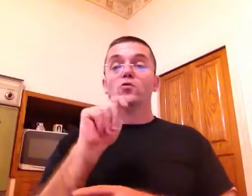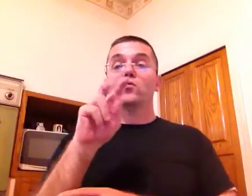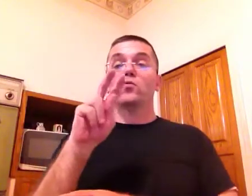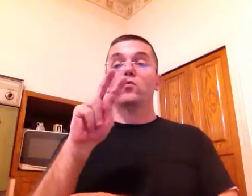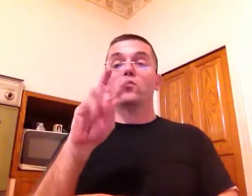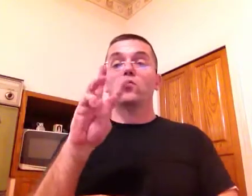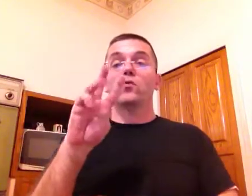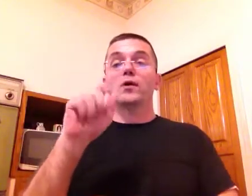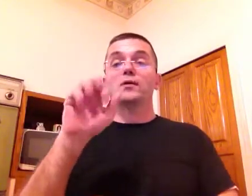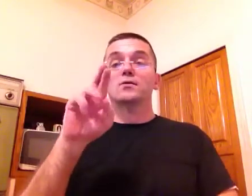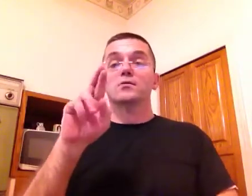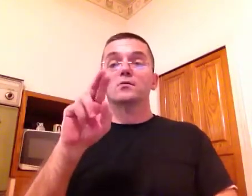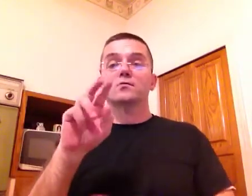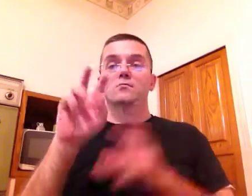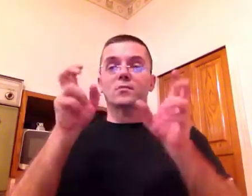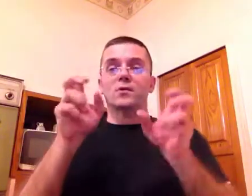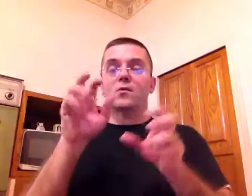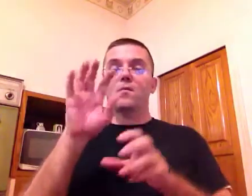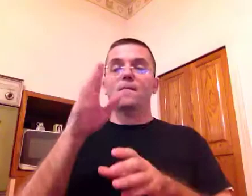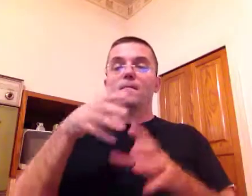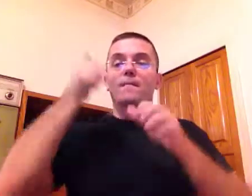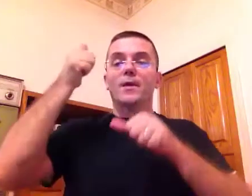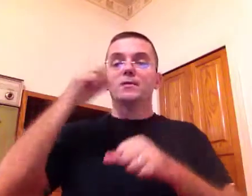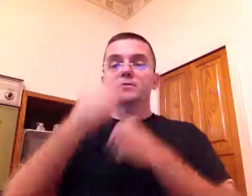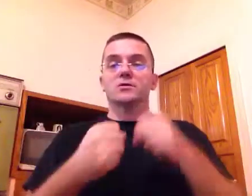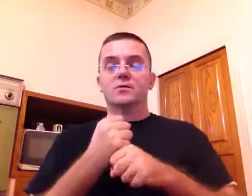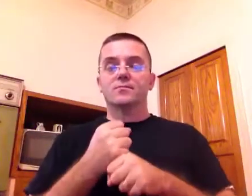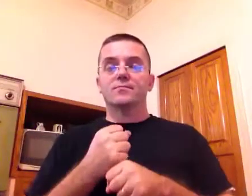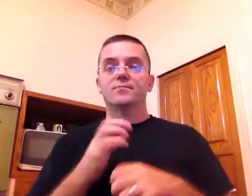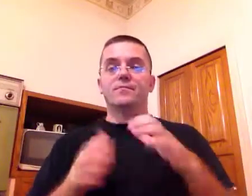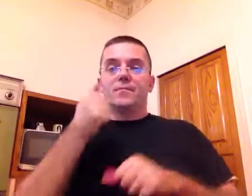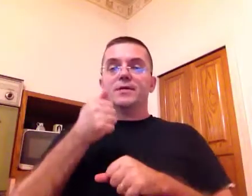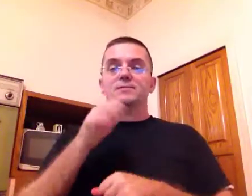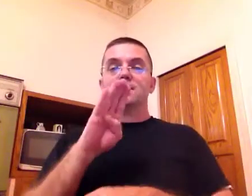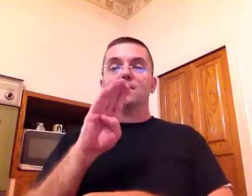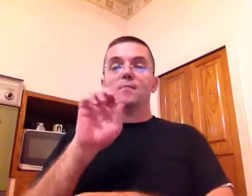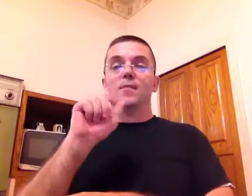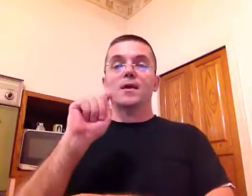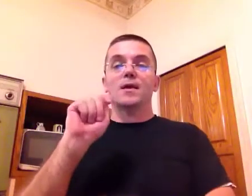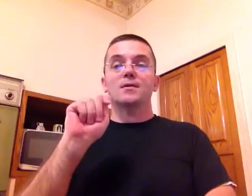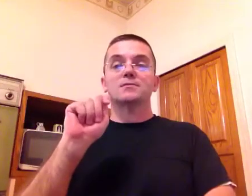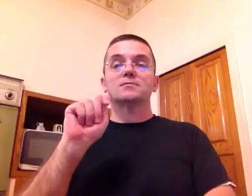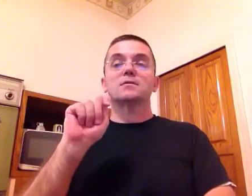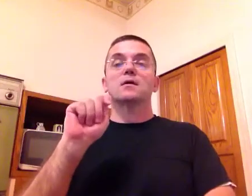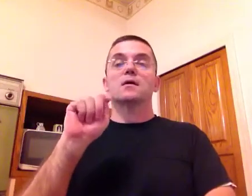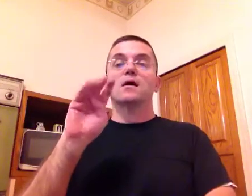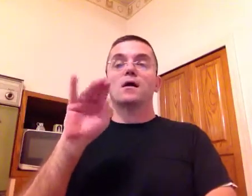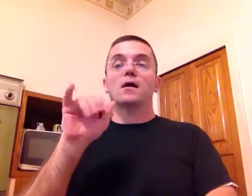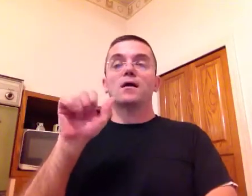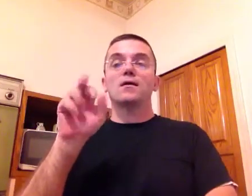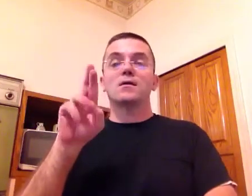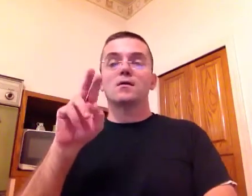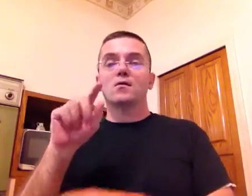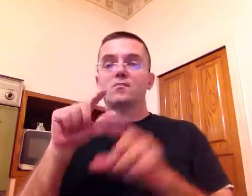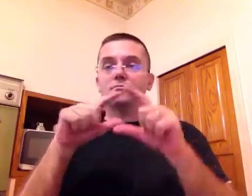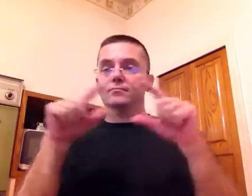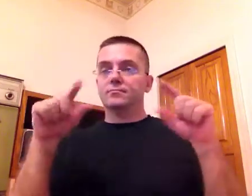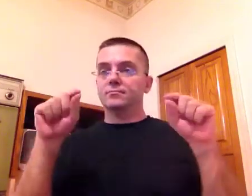hashtag it best year, Blake said. If you're going to put it on Twitter, hashtag it best year, and I'll tweet it at the break here too. But if you've had the best year of your